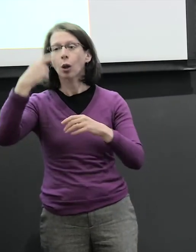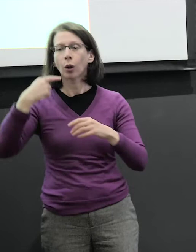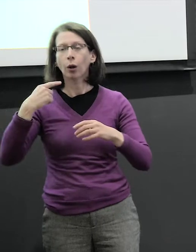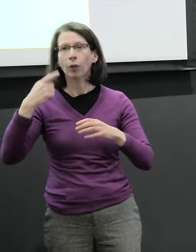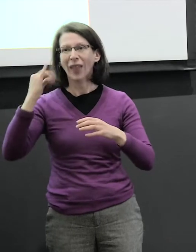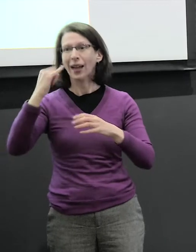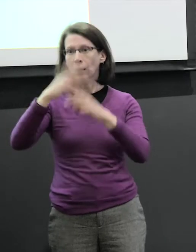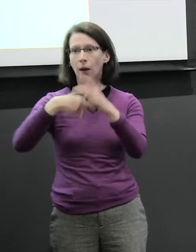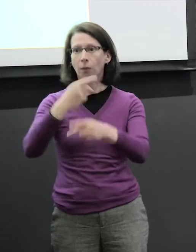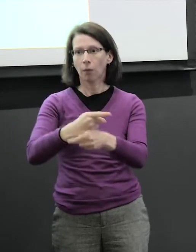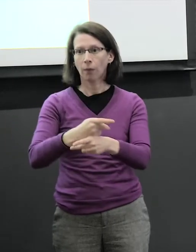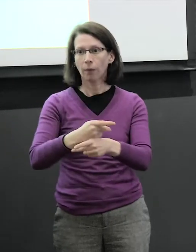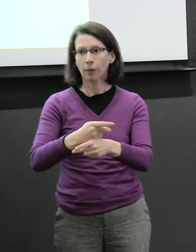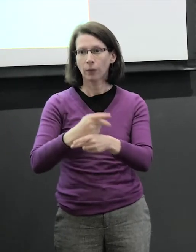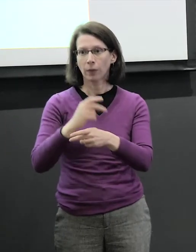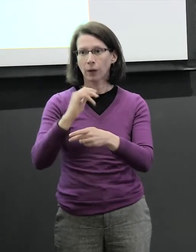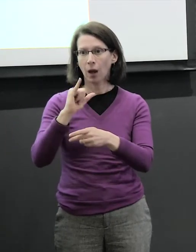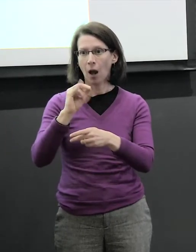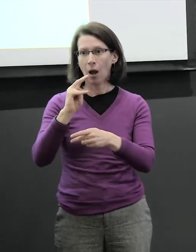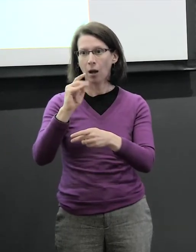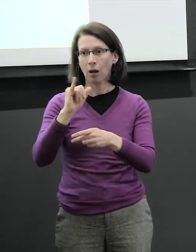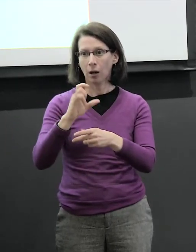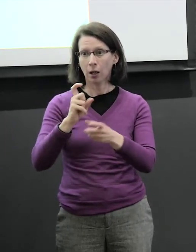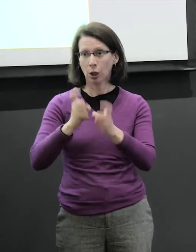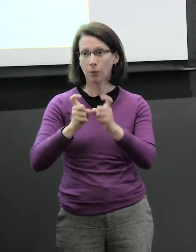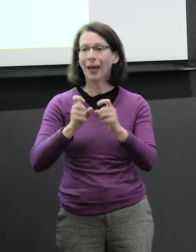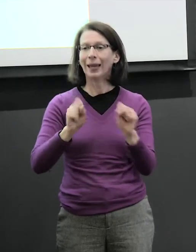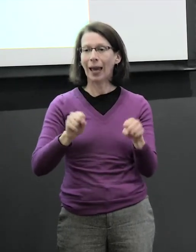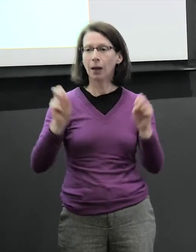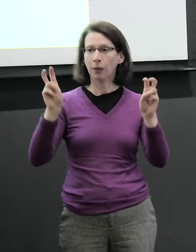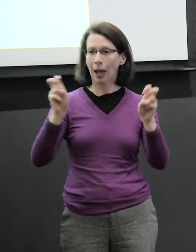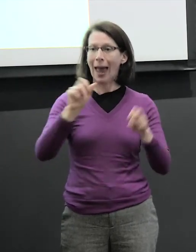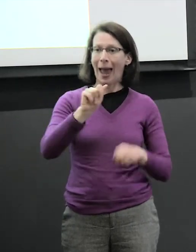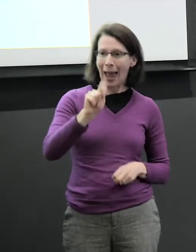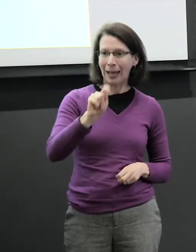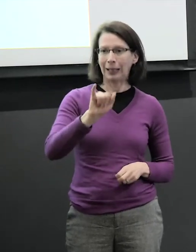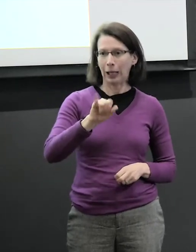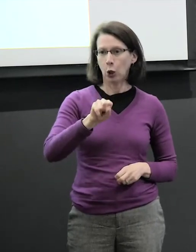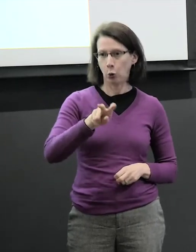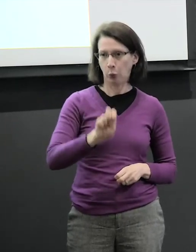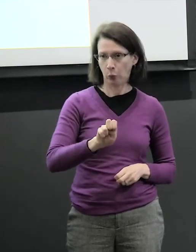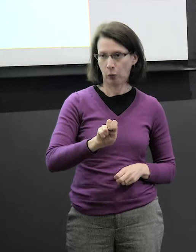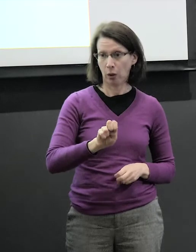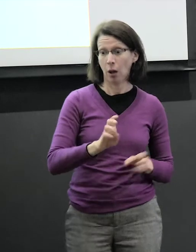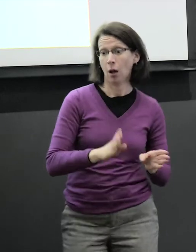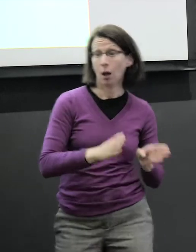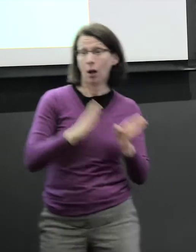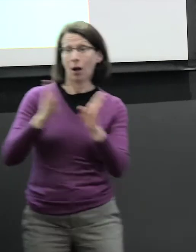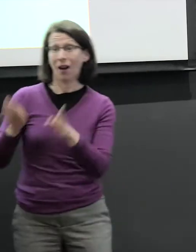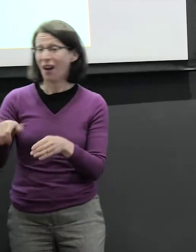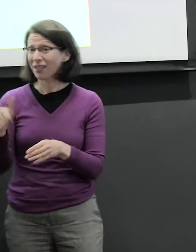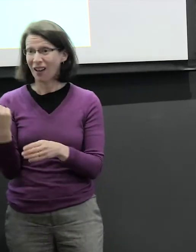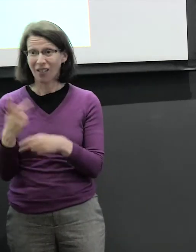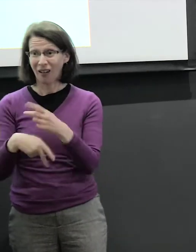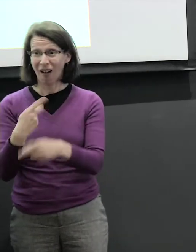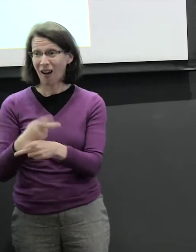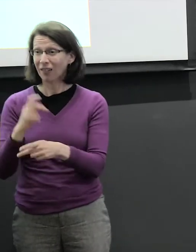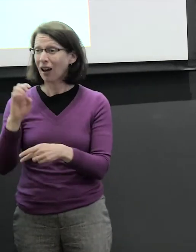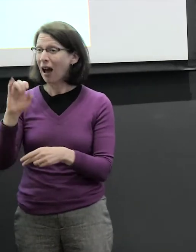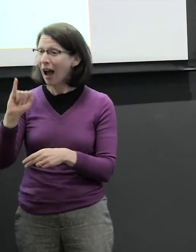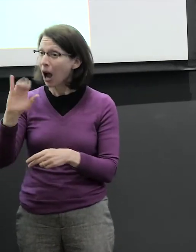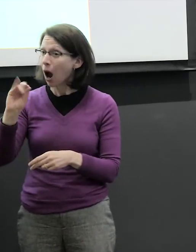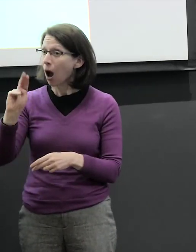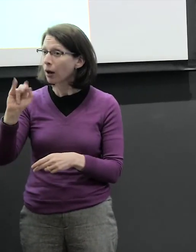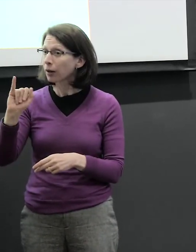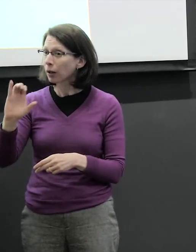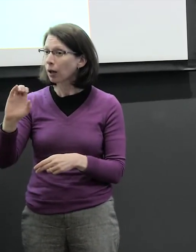This type of iconic modulation can be an issue. But there's another type of iconic enrichment,